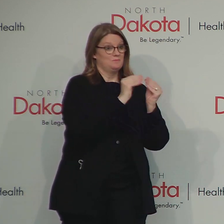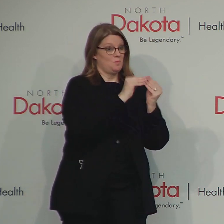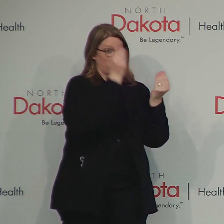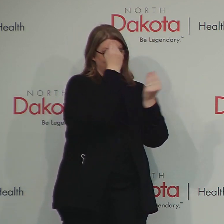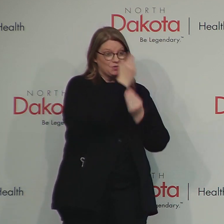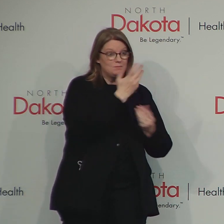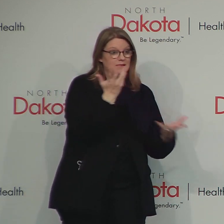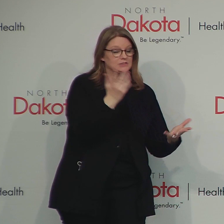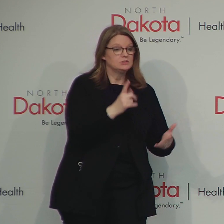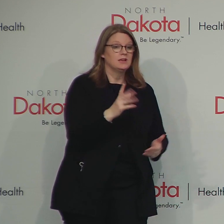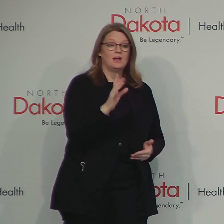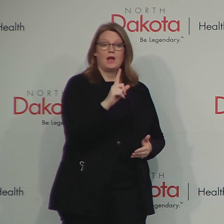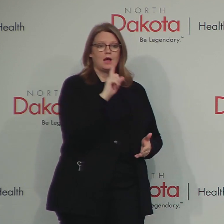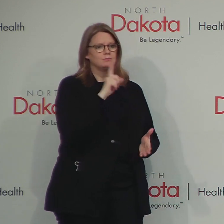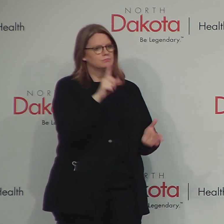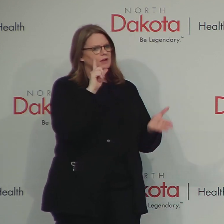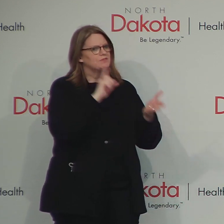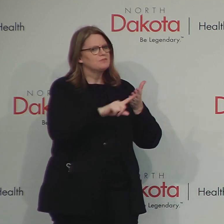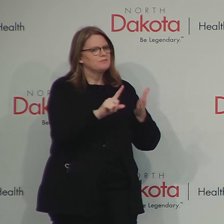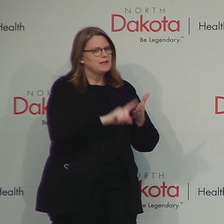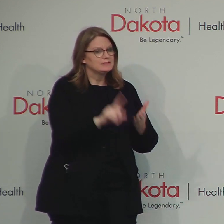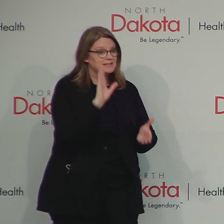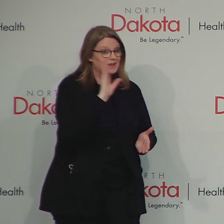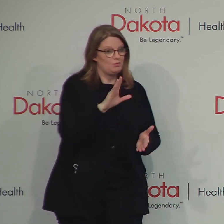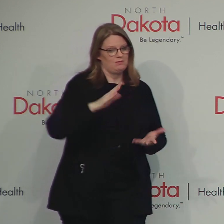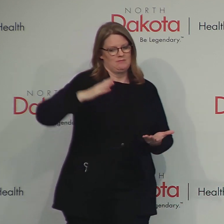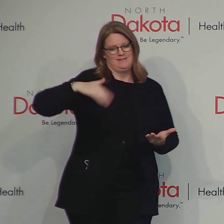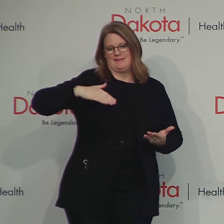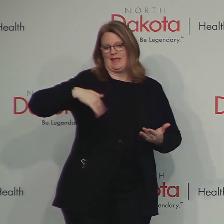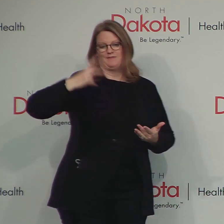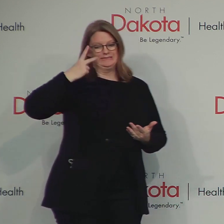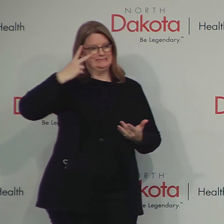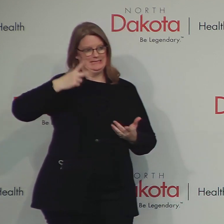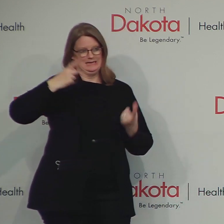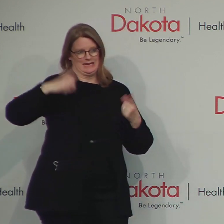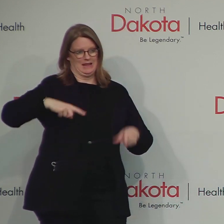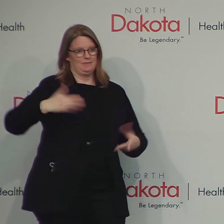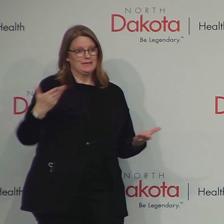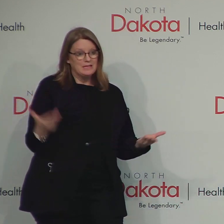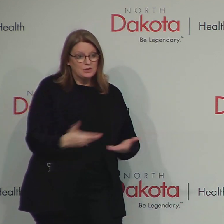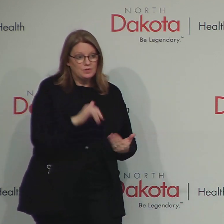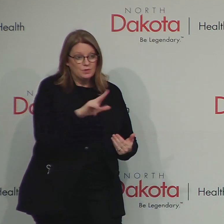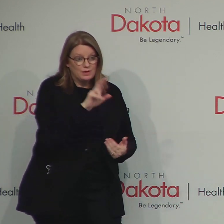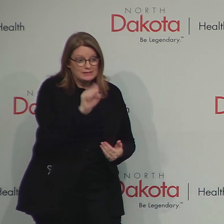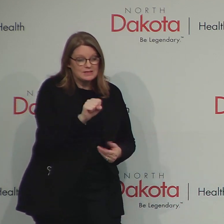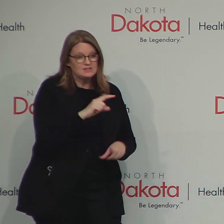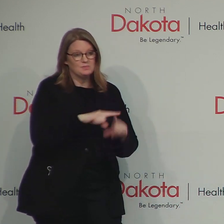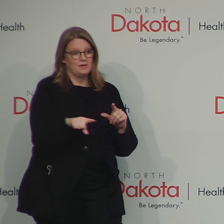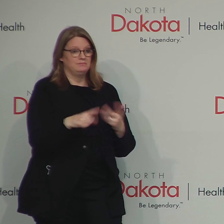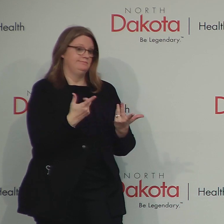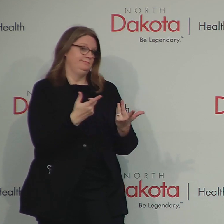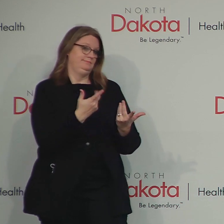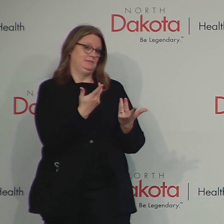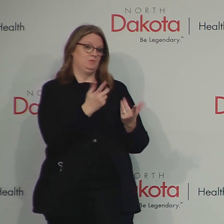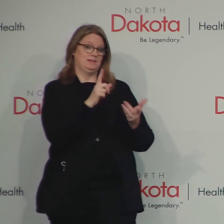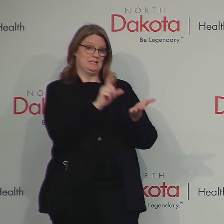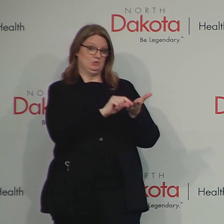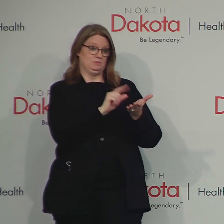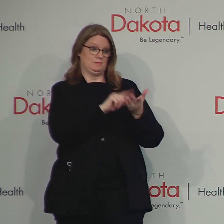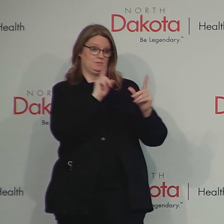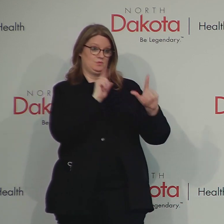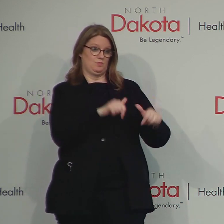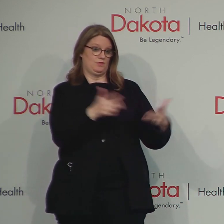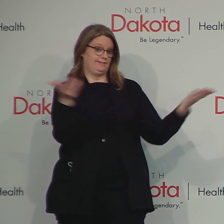I'm sure they're going to investigate it. We haven't seen that in the United States, but all I'm aware of is what the media is reporting.